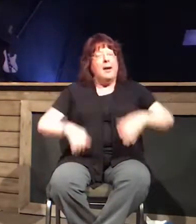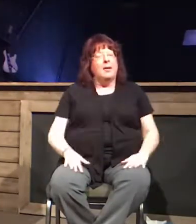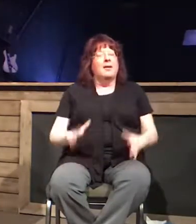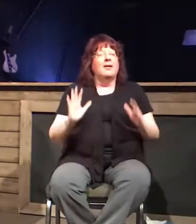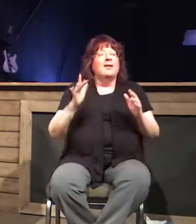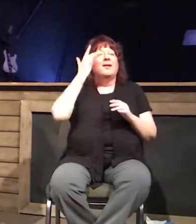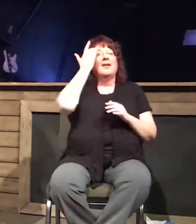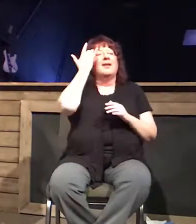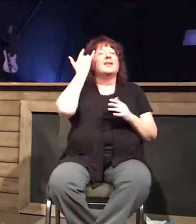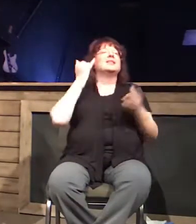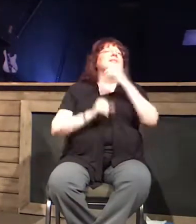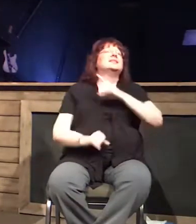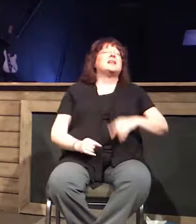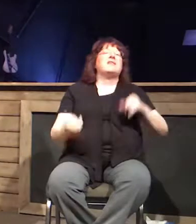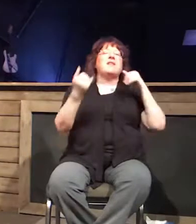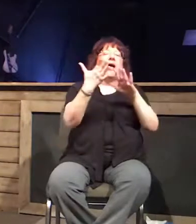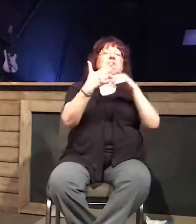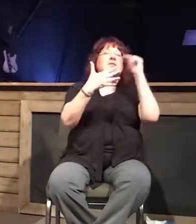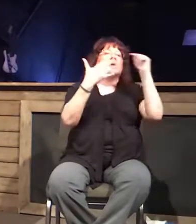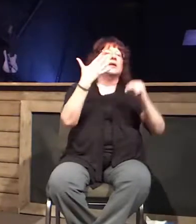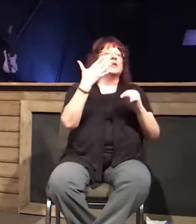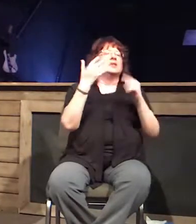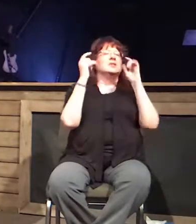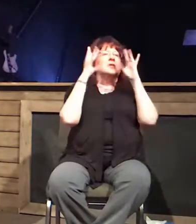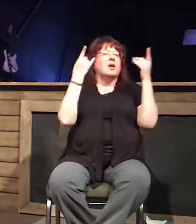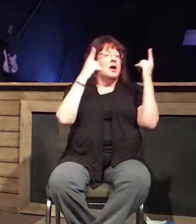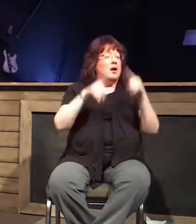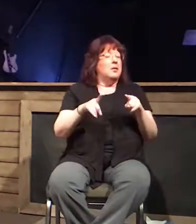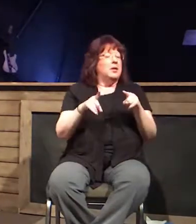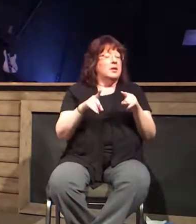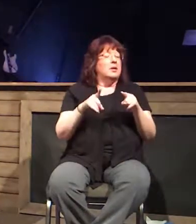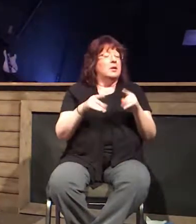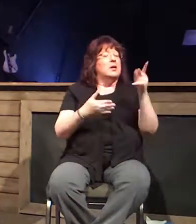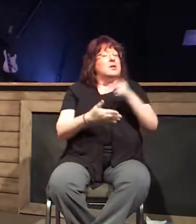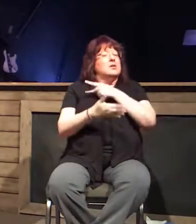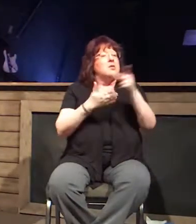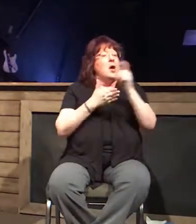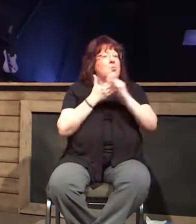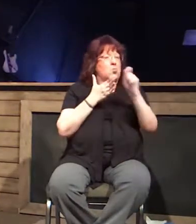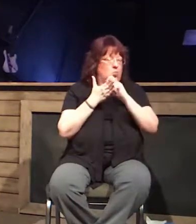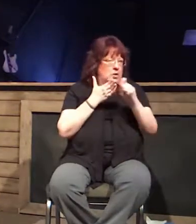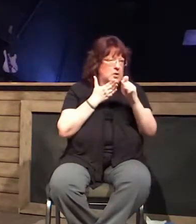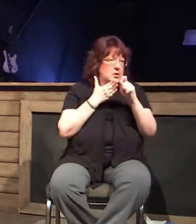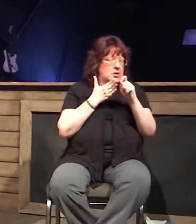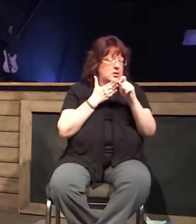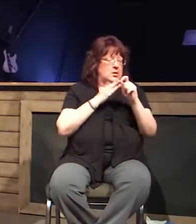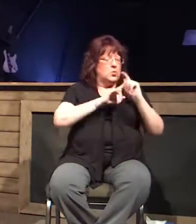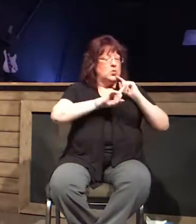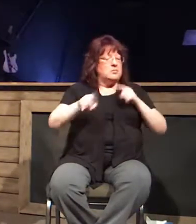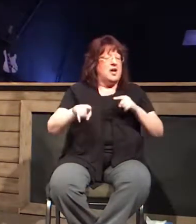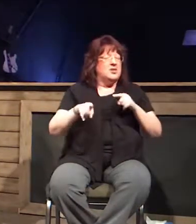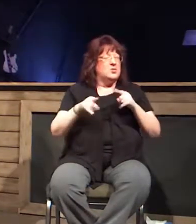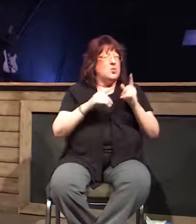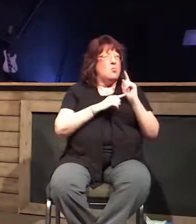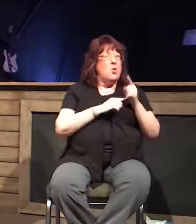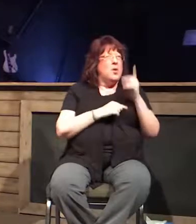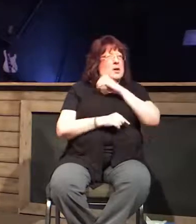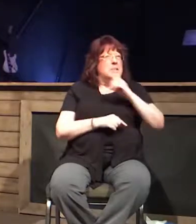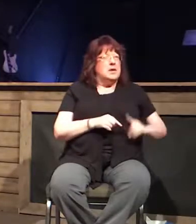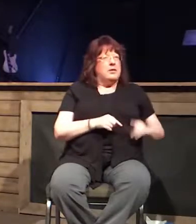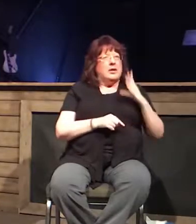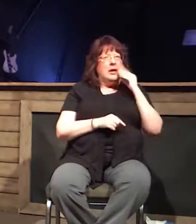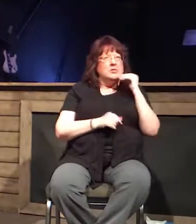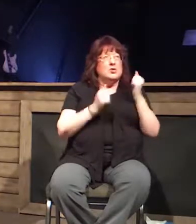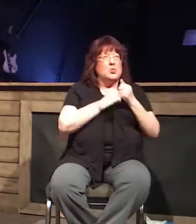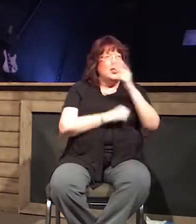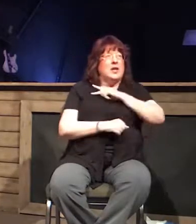come on. David faced all this trauma. Now, this psalm was written in response to a moment that David had